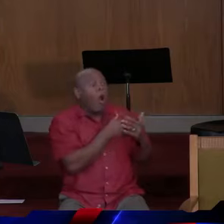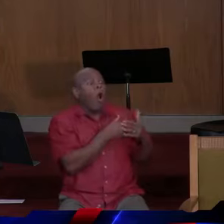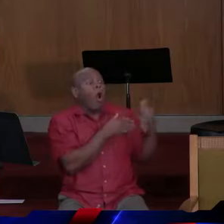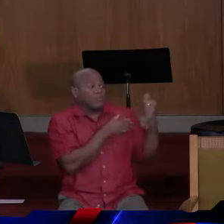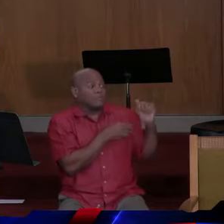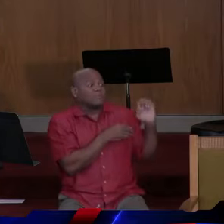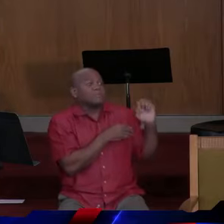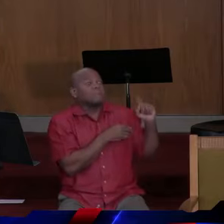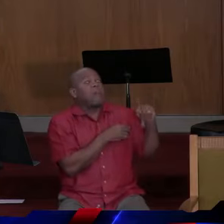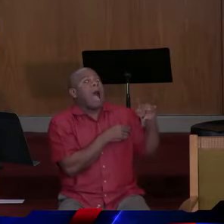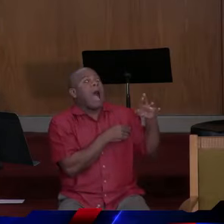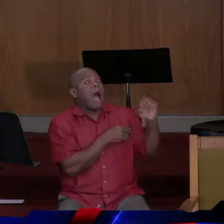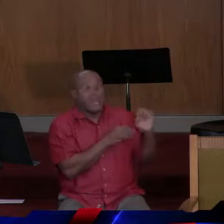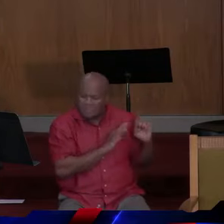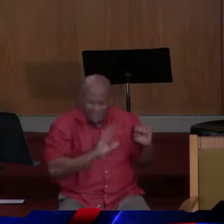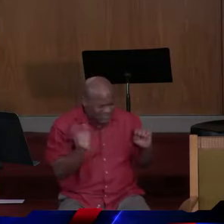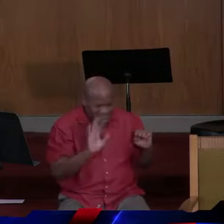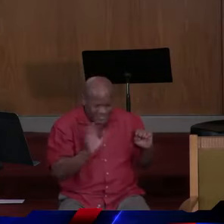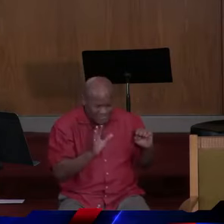expired aisle.